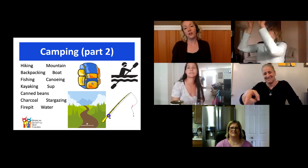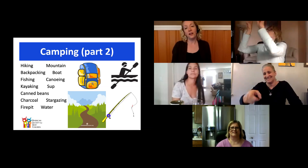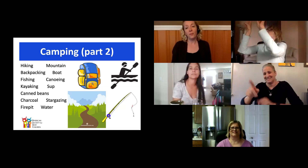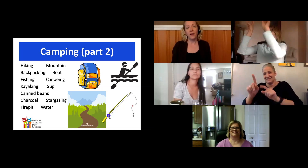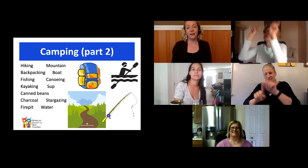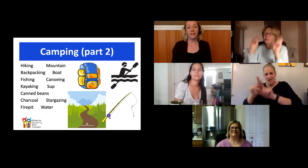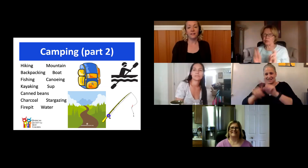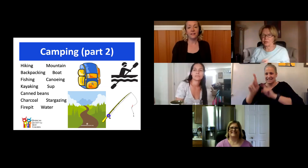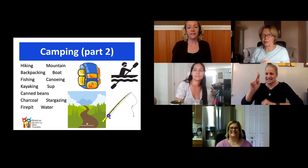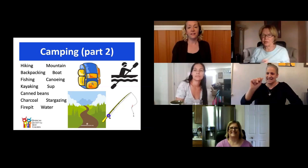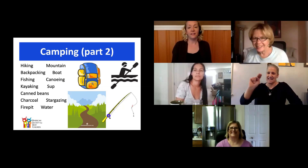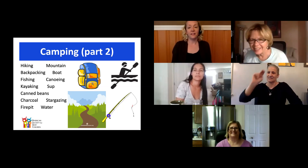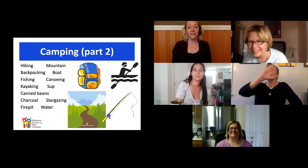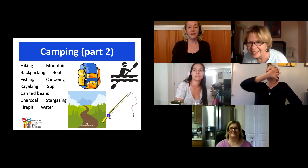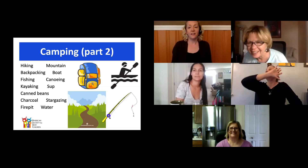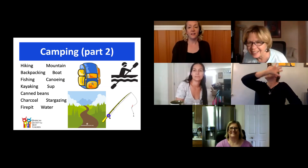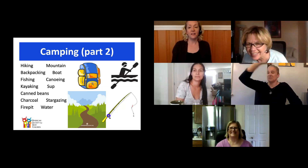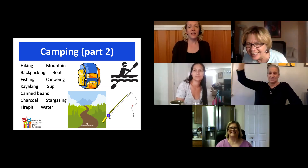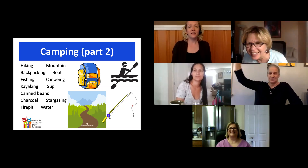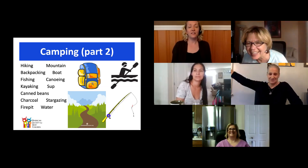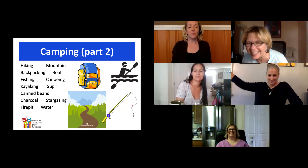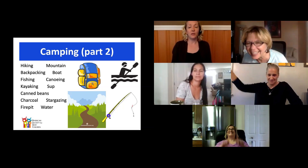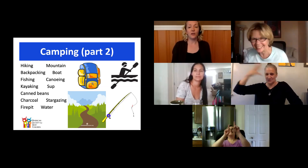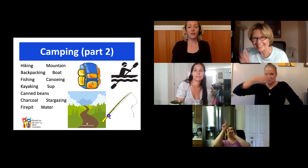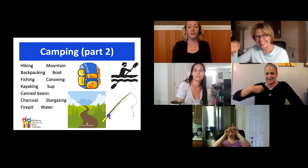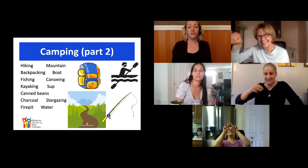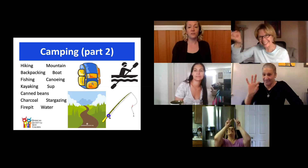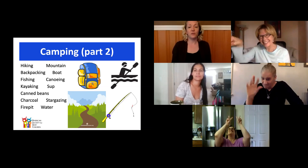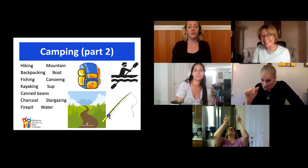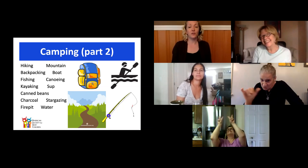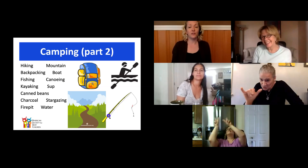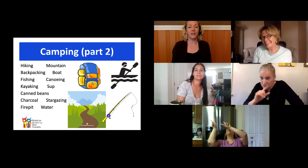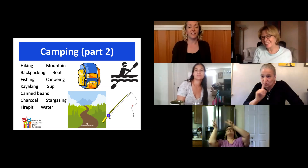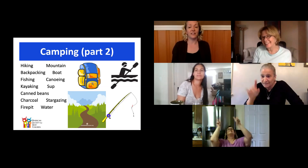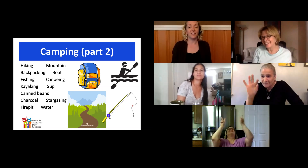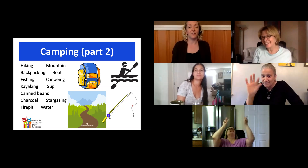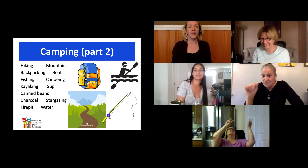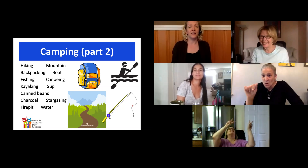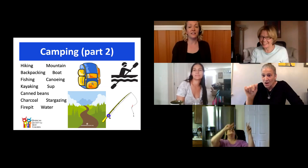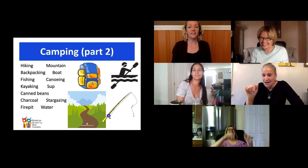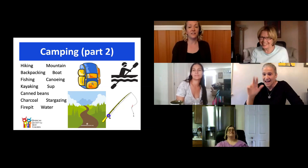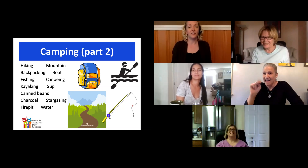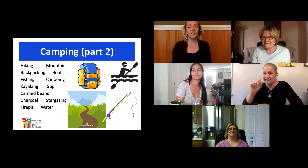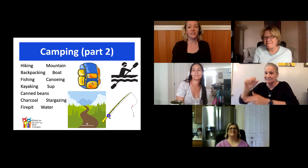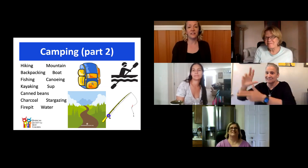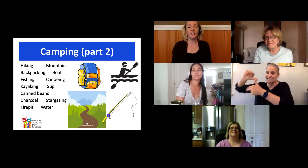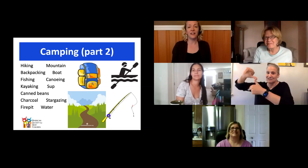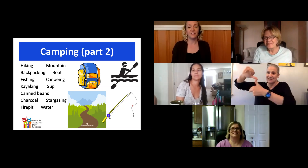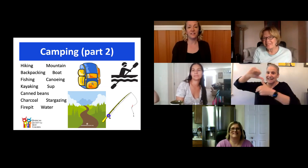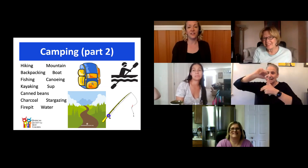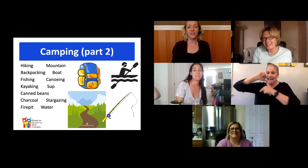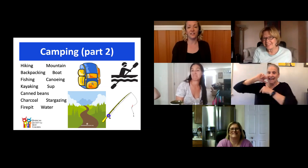Kansas, I'm sure you can do some beautiful stargazing there, right? You know, you can see lots of stars, you know. Florida,